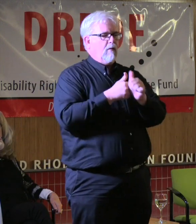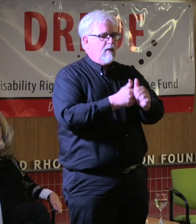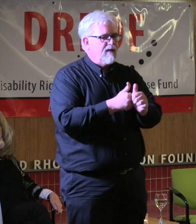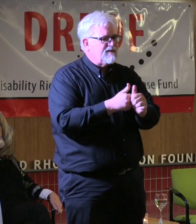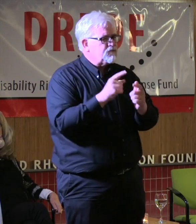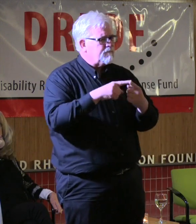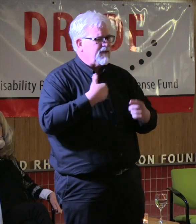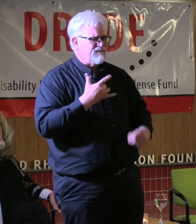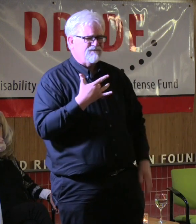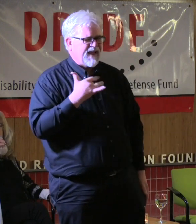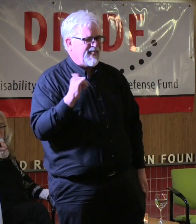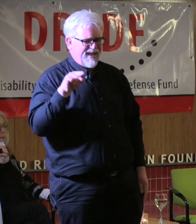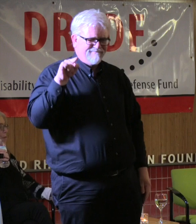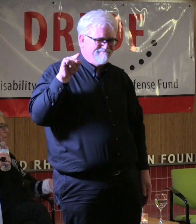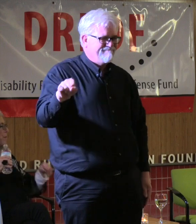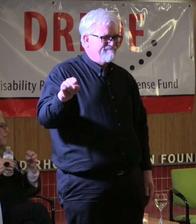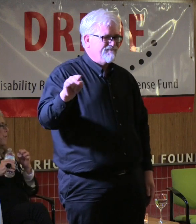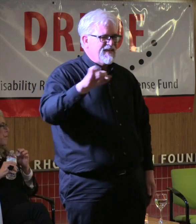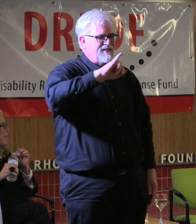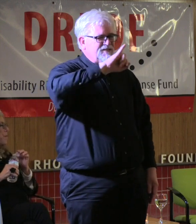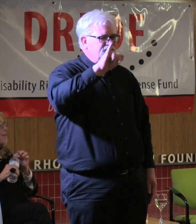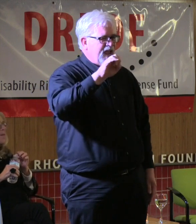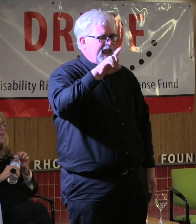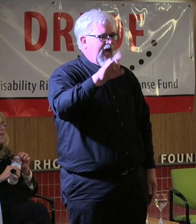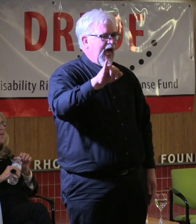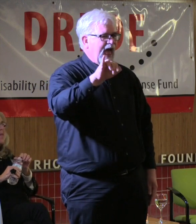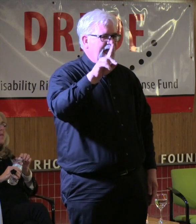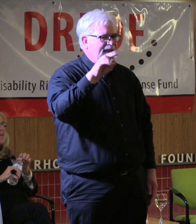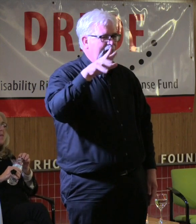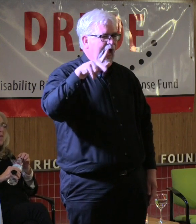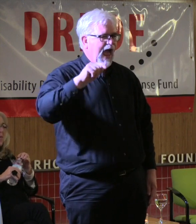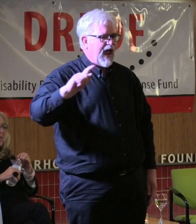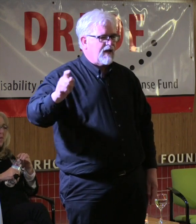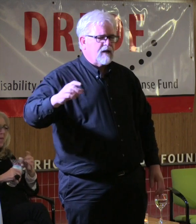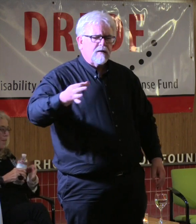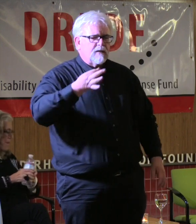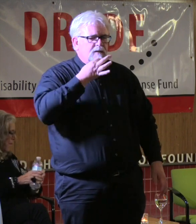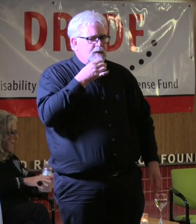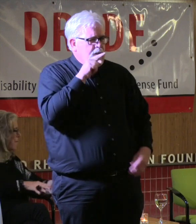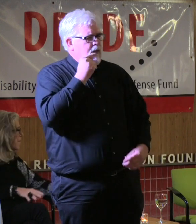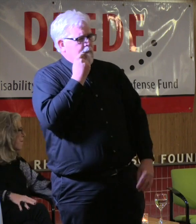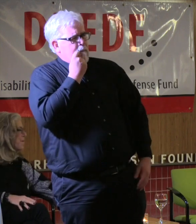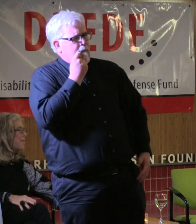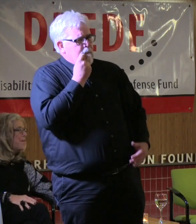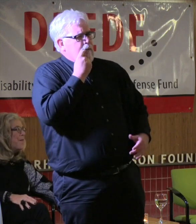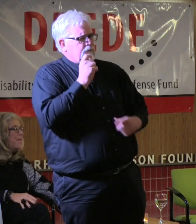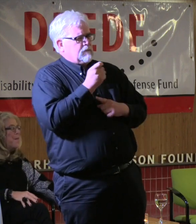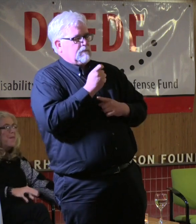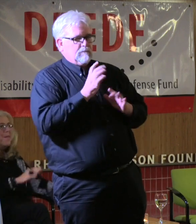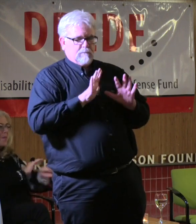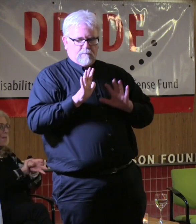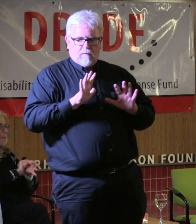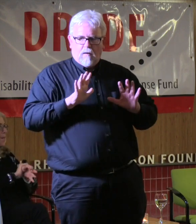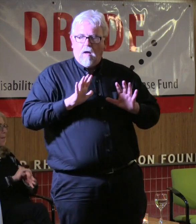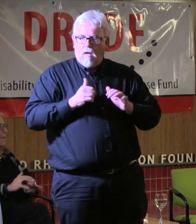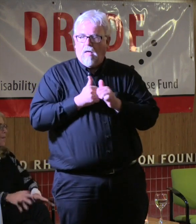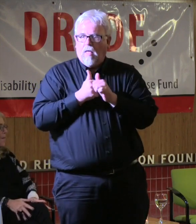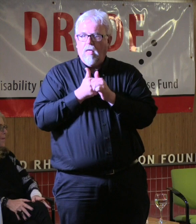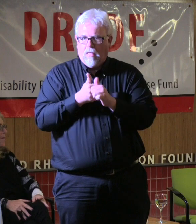Ed Roberts was the original Jedi Knight. He had a force about him that you could just